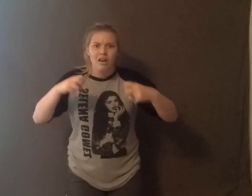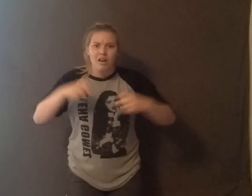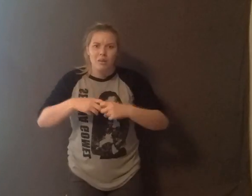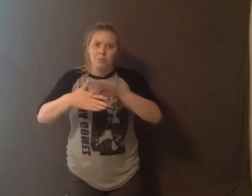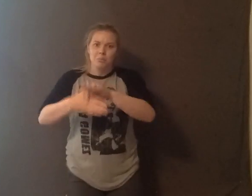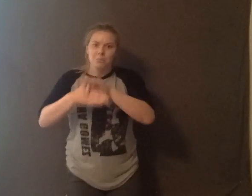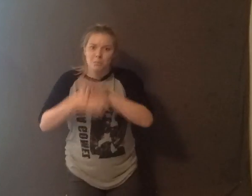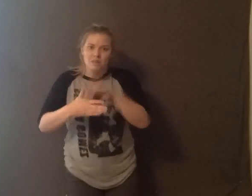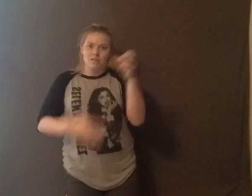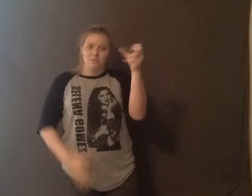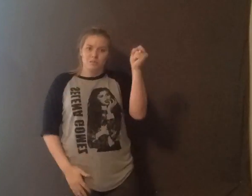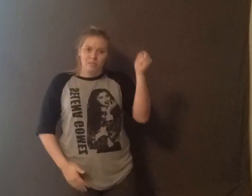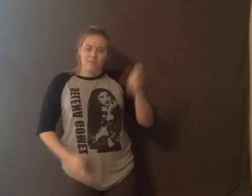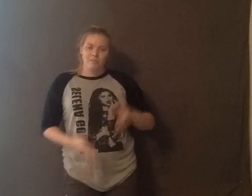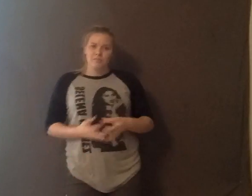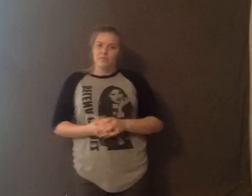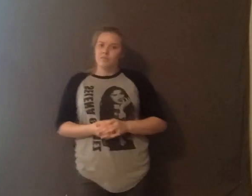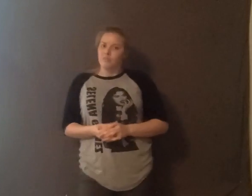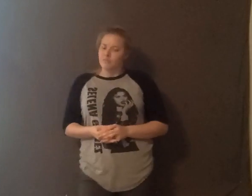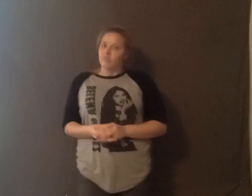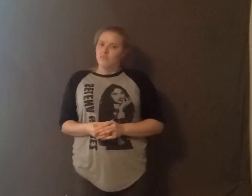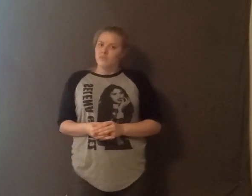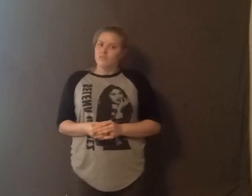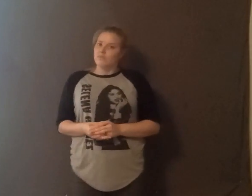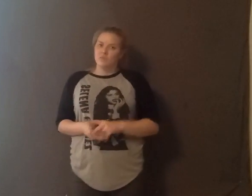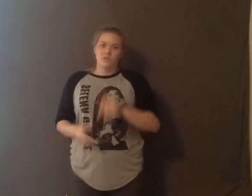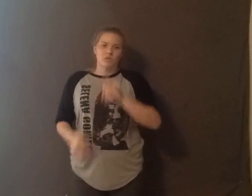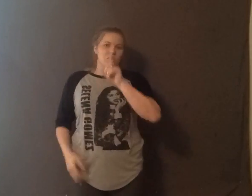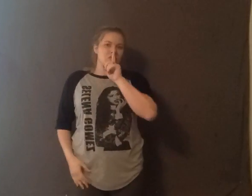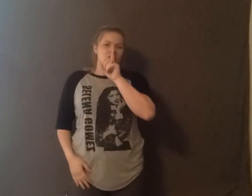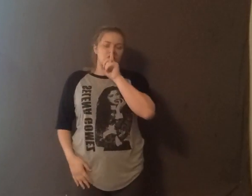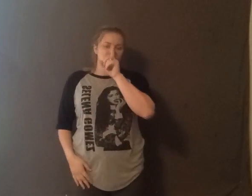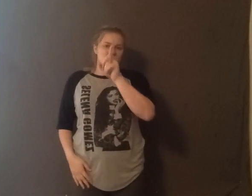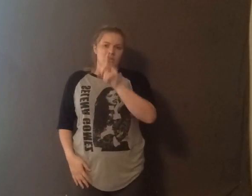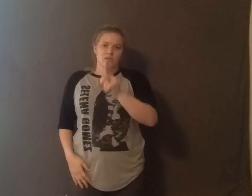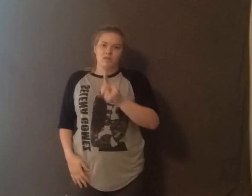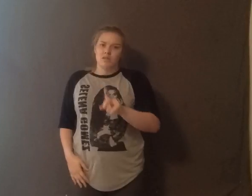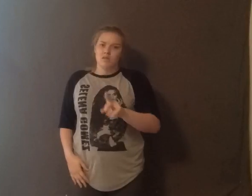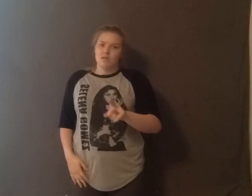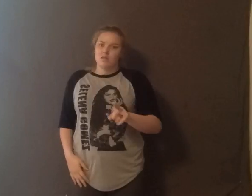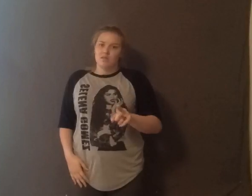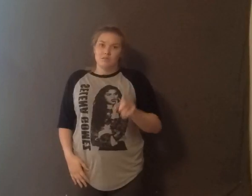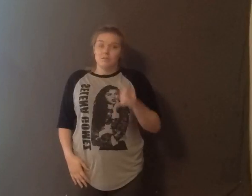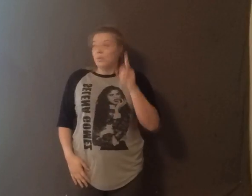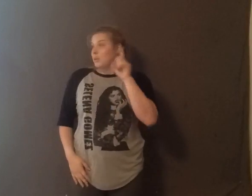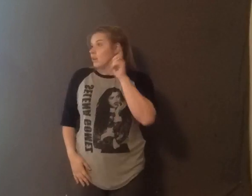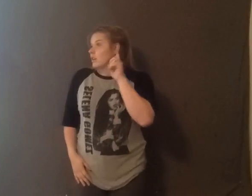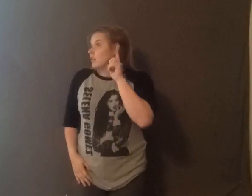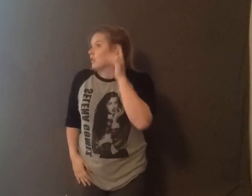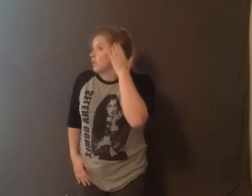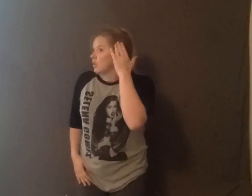prevent. So that makes the truth something that you are not going to be hearing as far as nutrition goes from